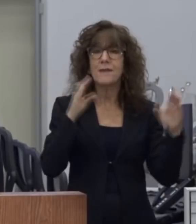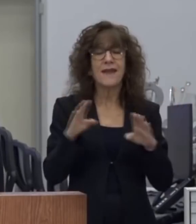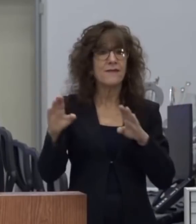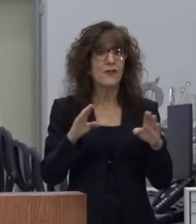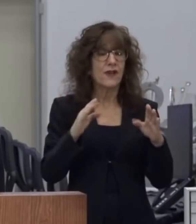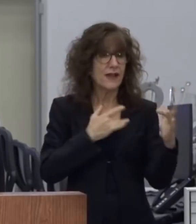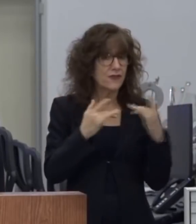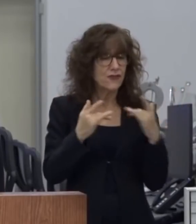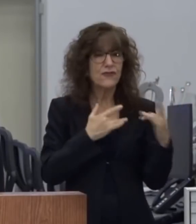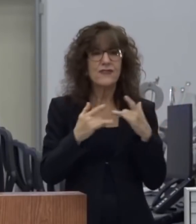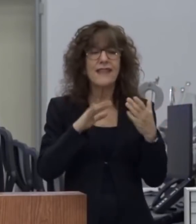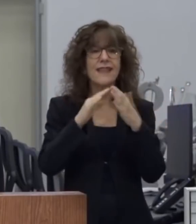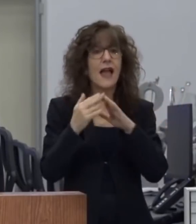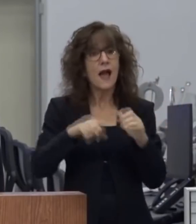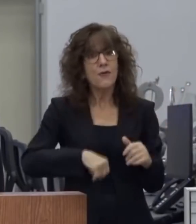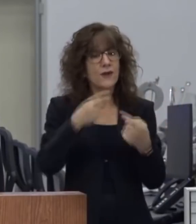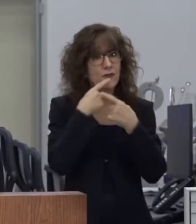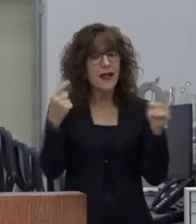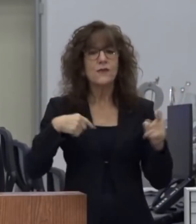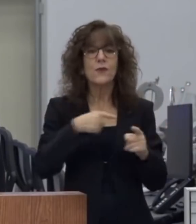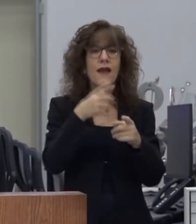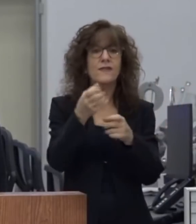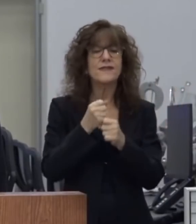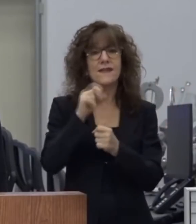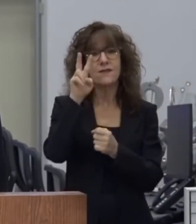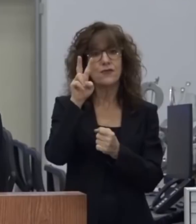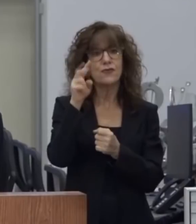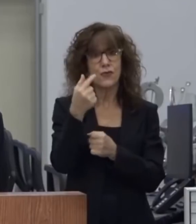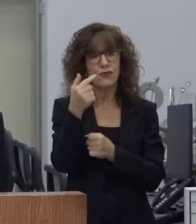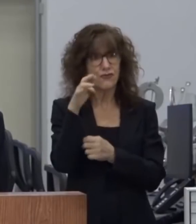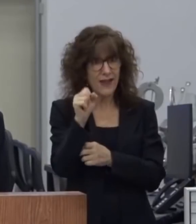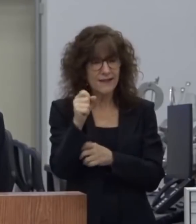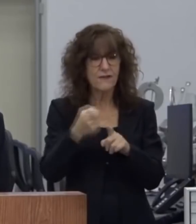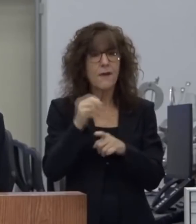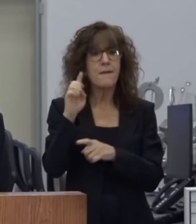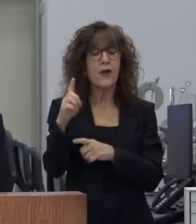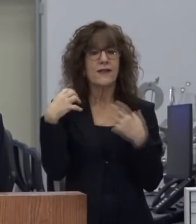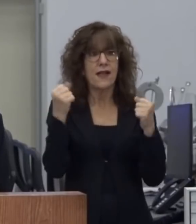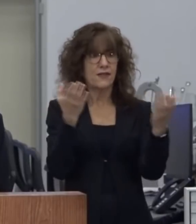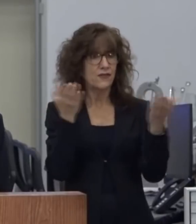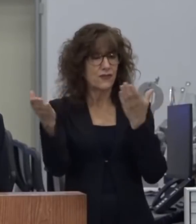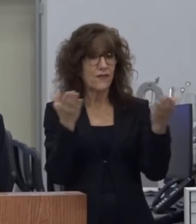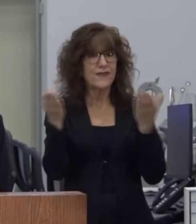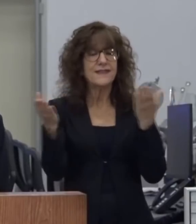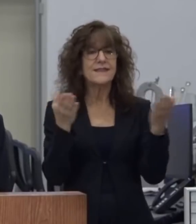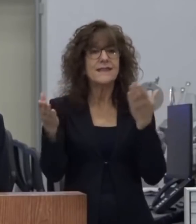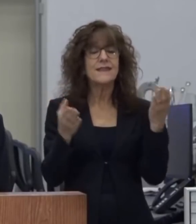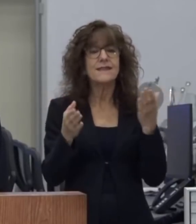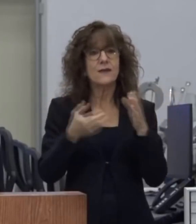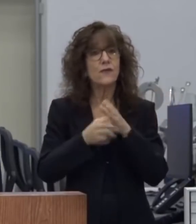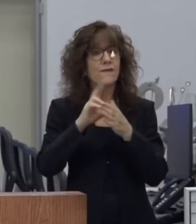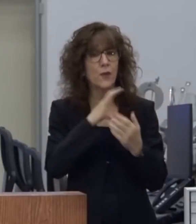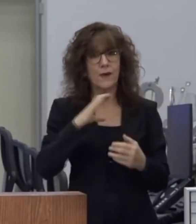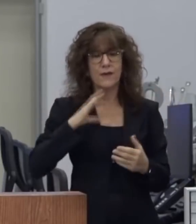concerns in our county, and I'm proud to announce that we have received 2 grants from the Maryland Health Services Cost Review Commission